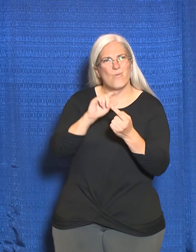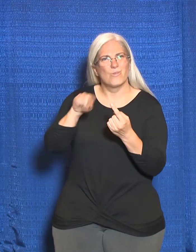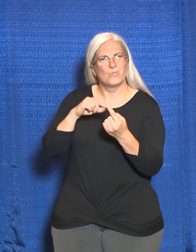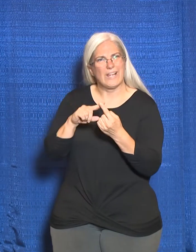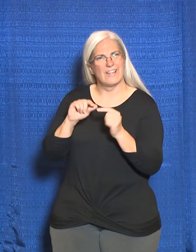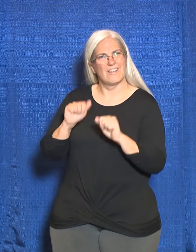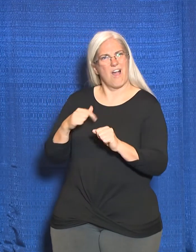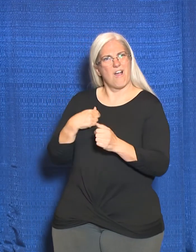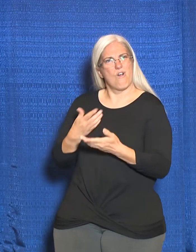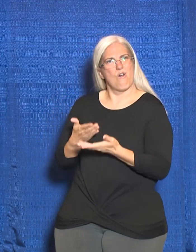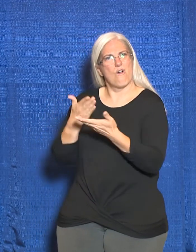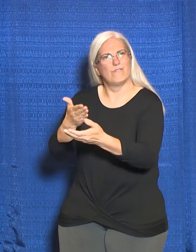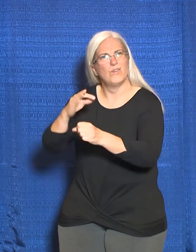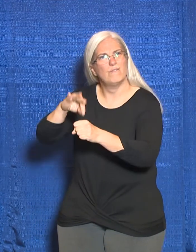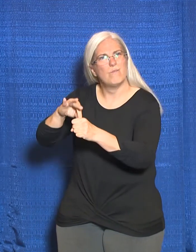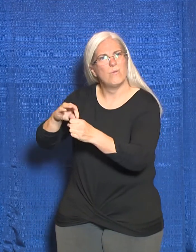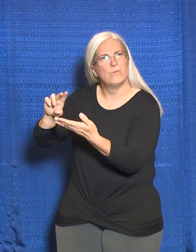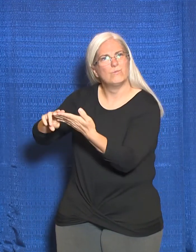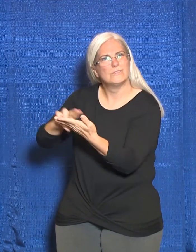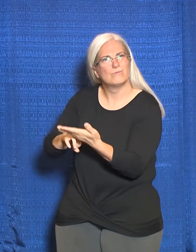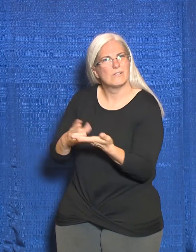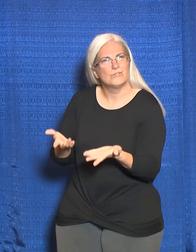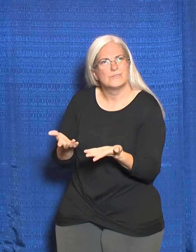How and when to offer voter registration.